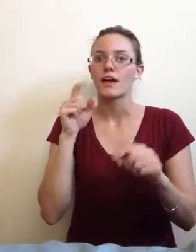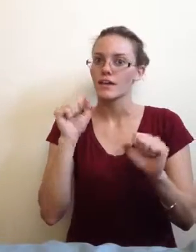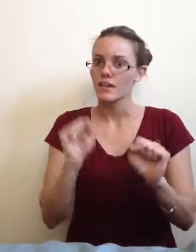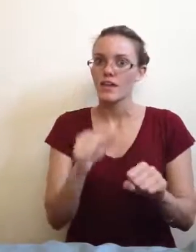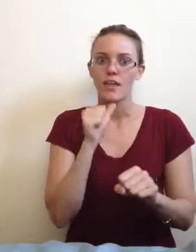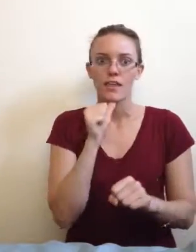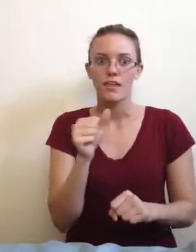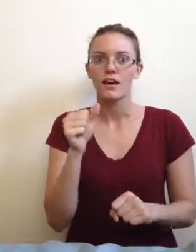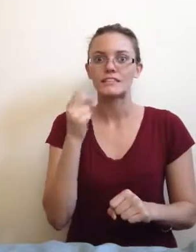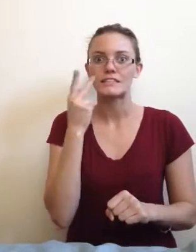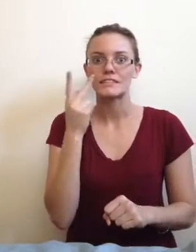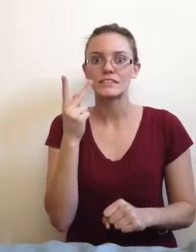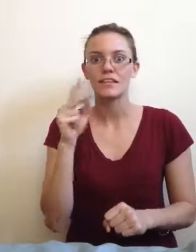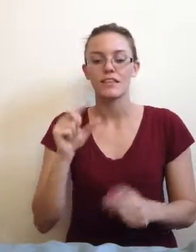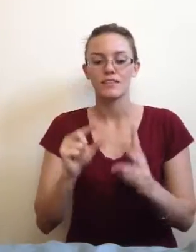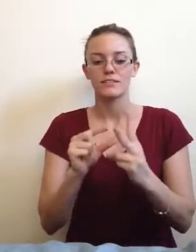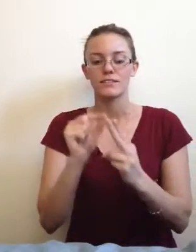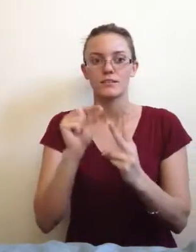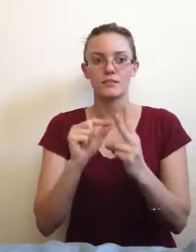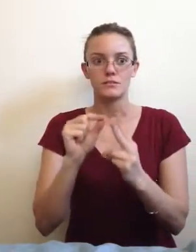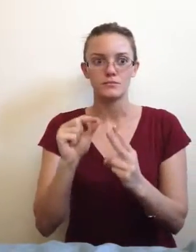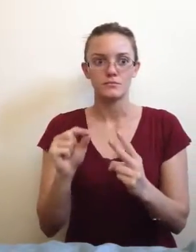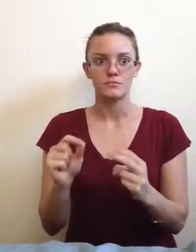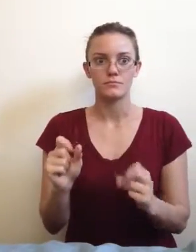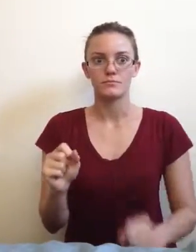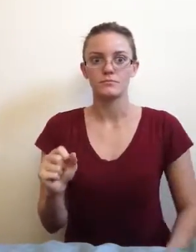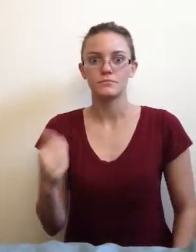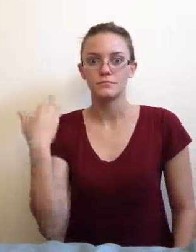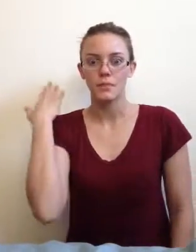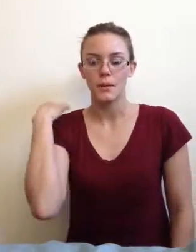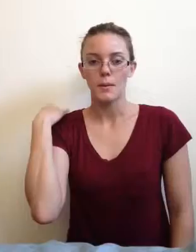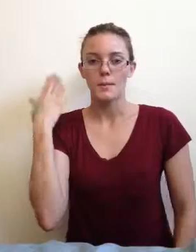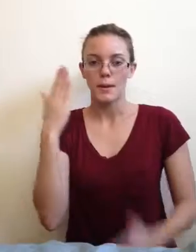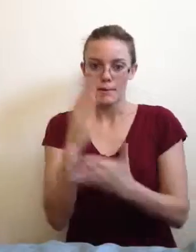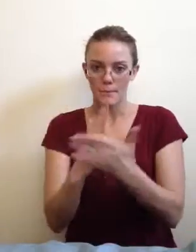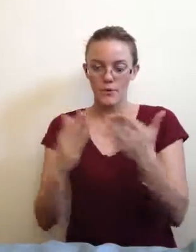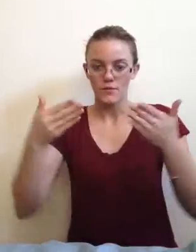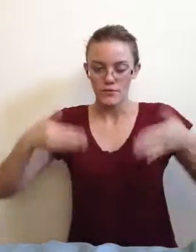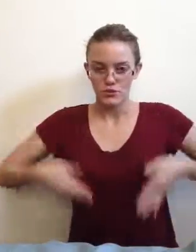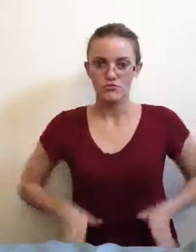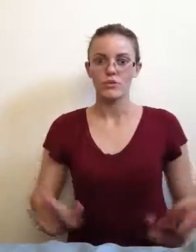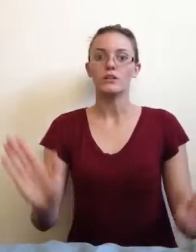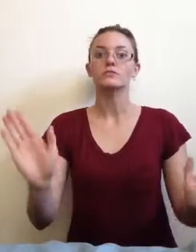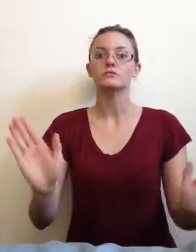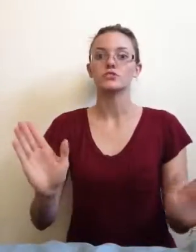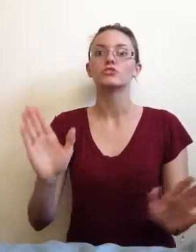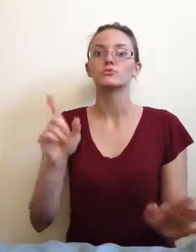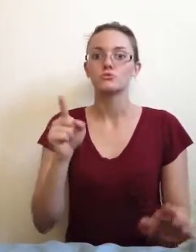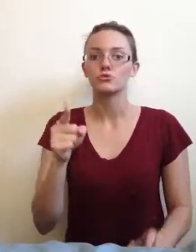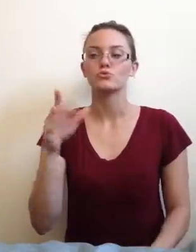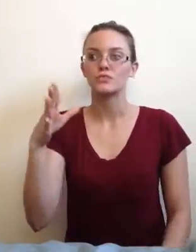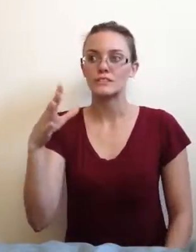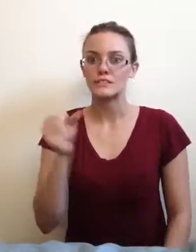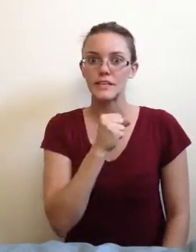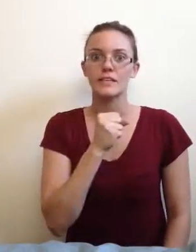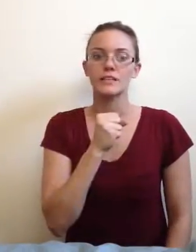this one piece of fabric, the back part of your dress, you're going to take it and you're going to lift